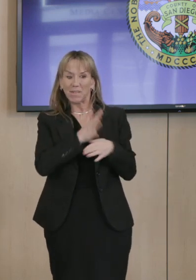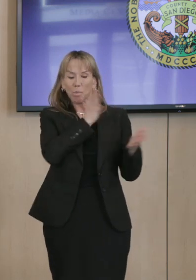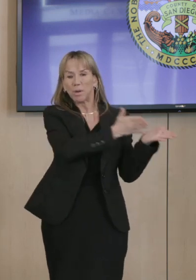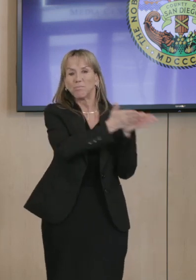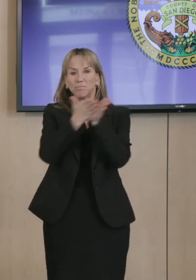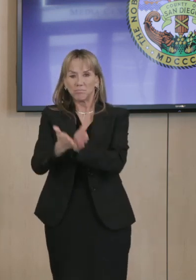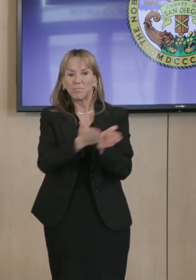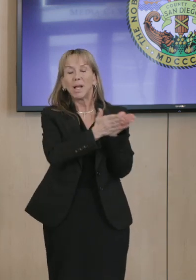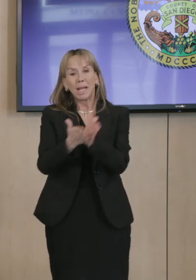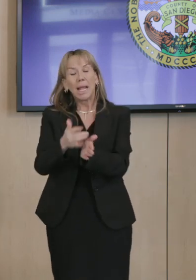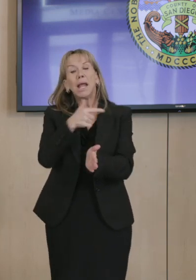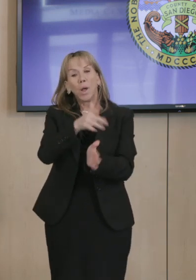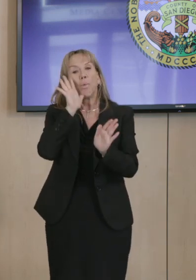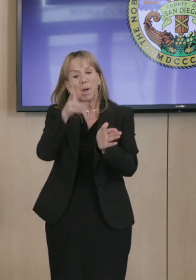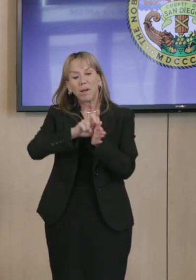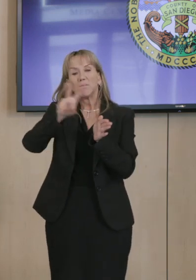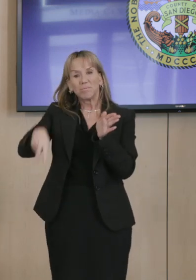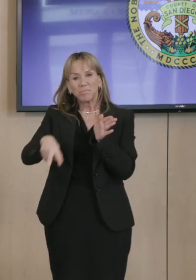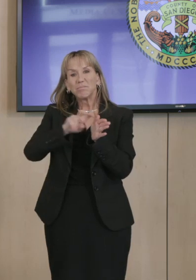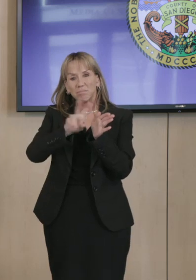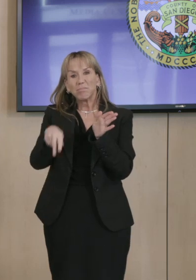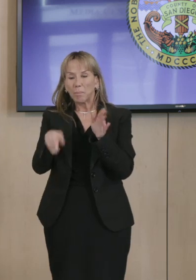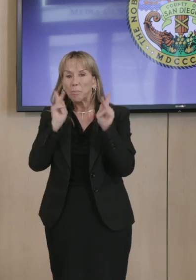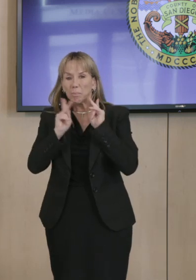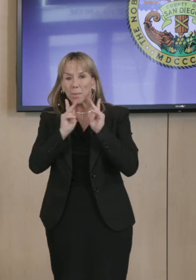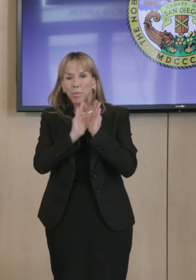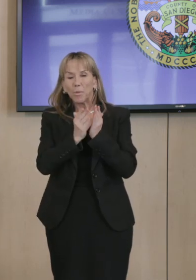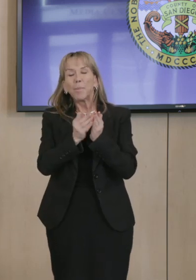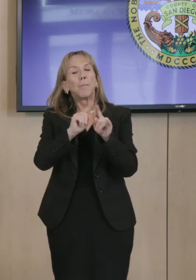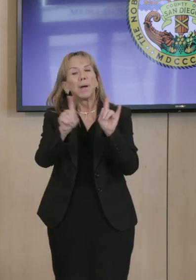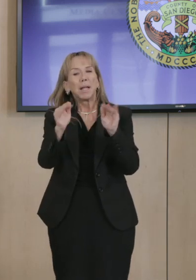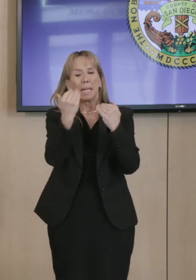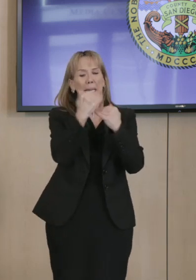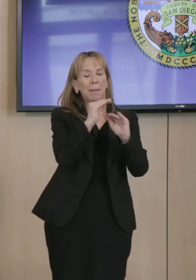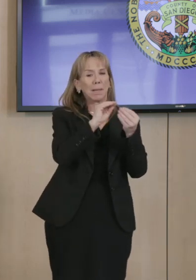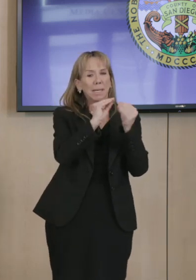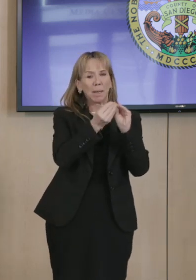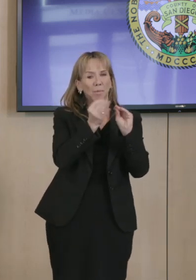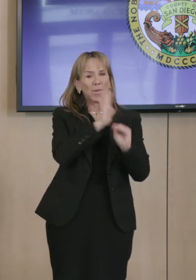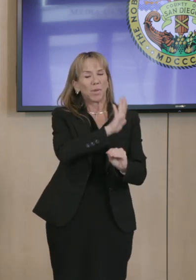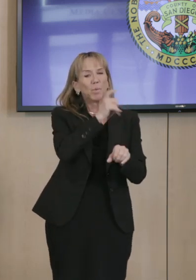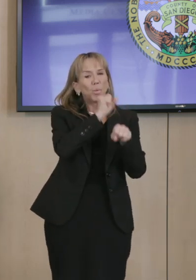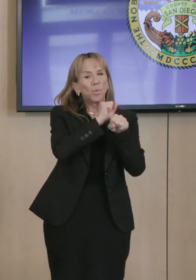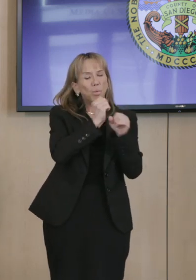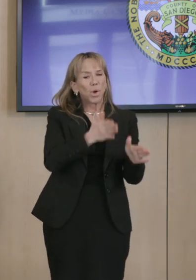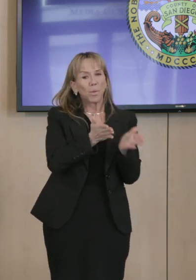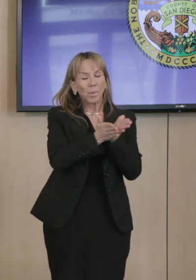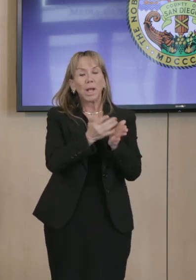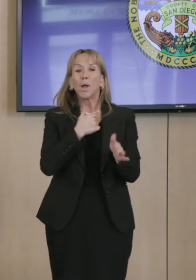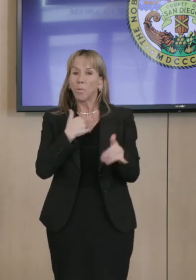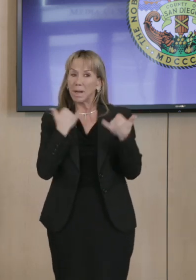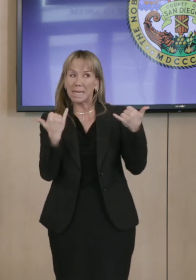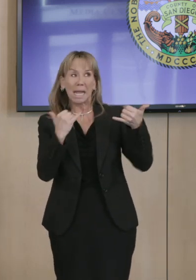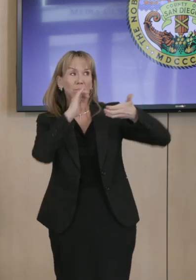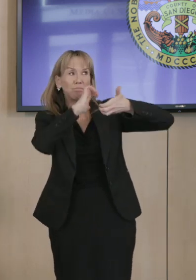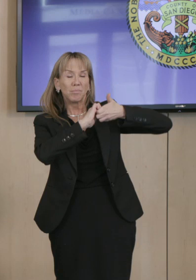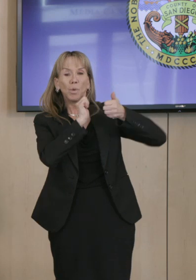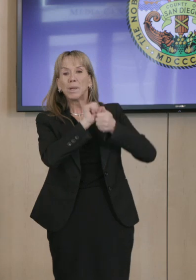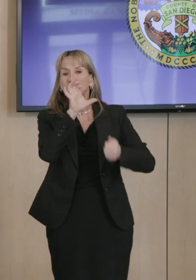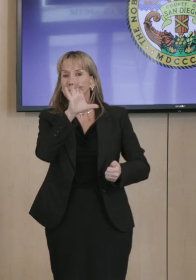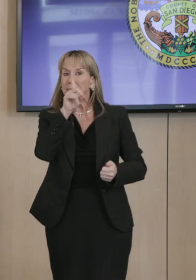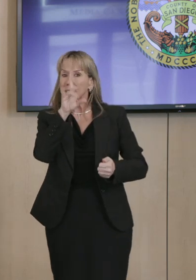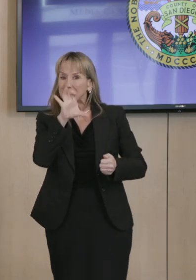be disembarking passengers and a very limited number of crew. We've been working with the CDC quarantine station,